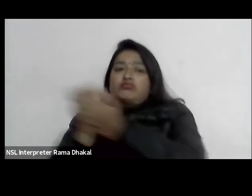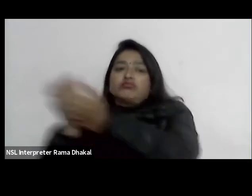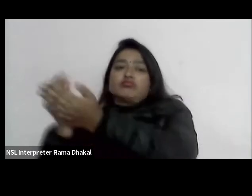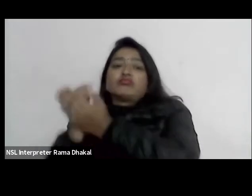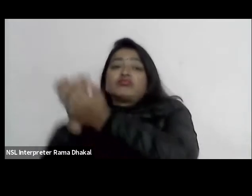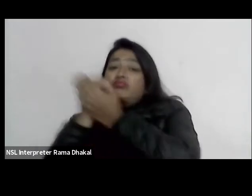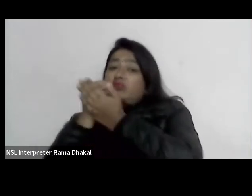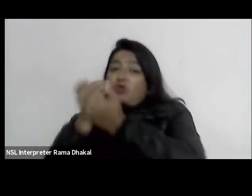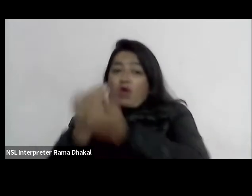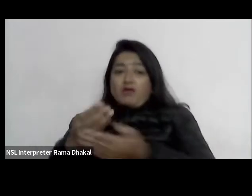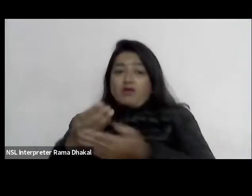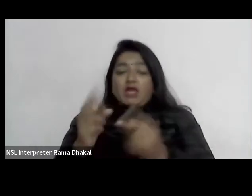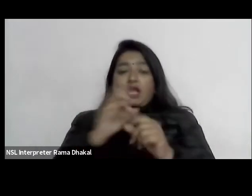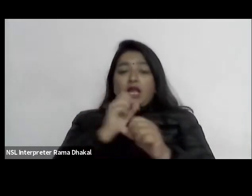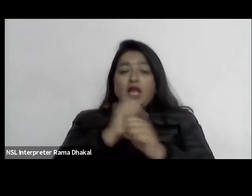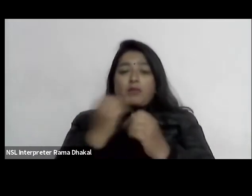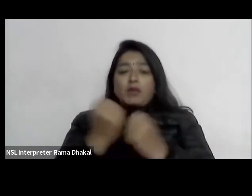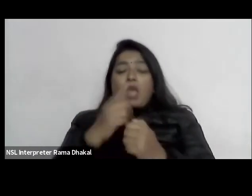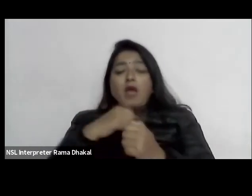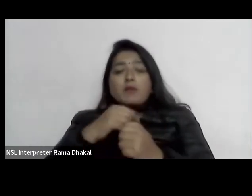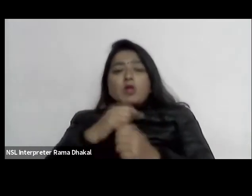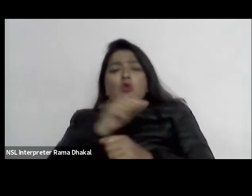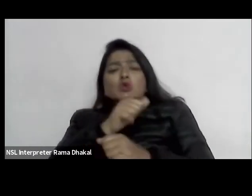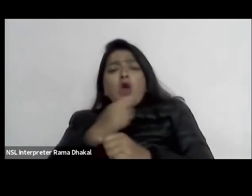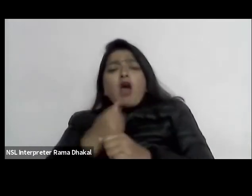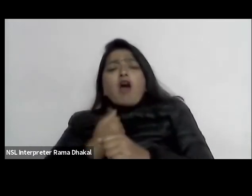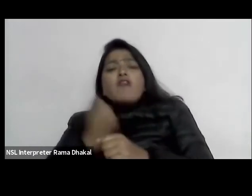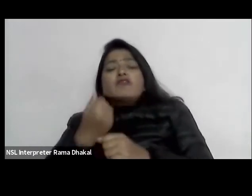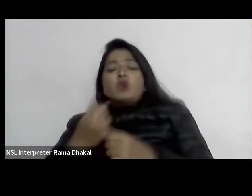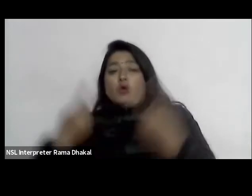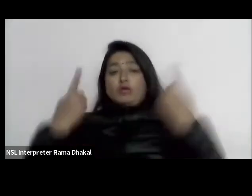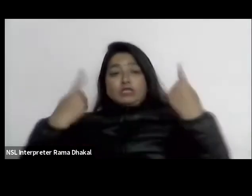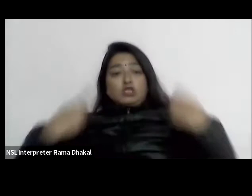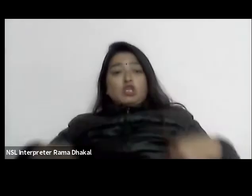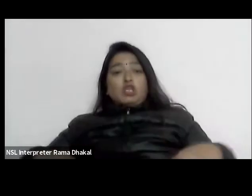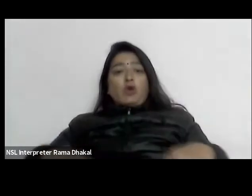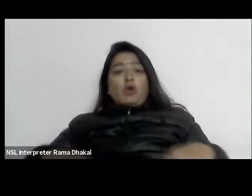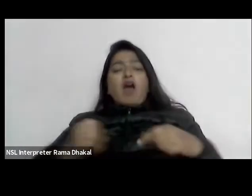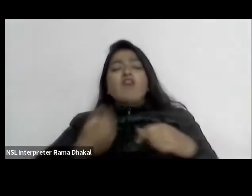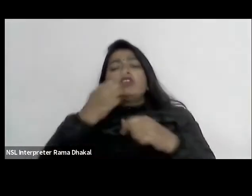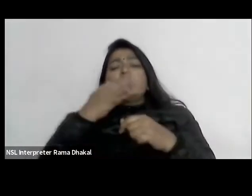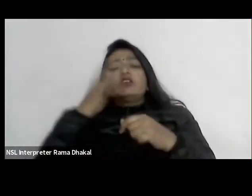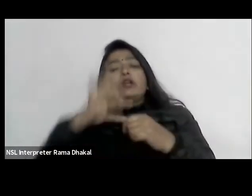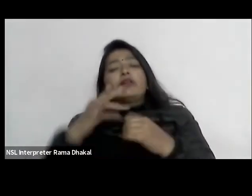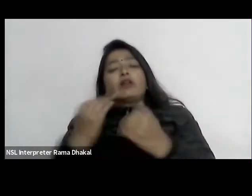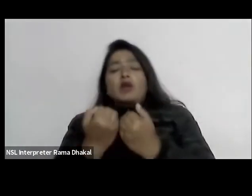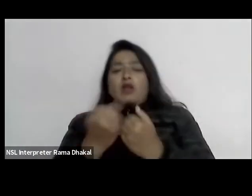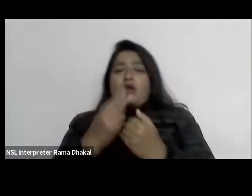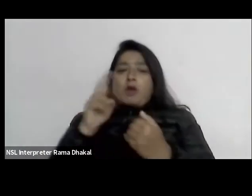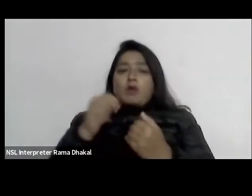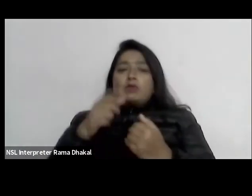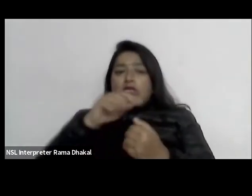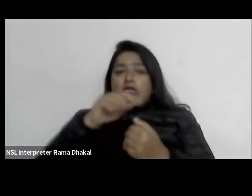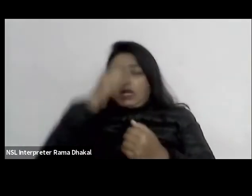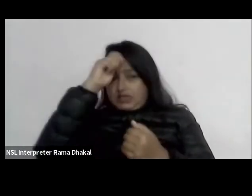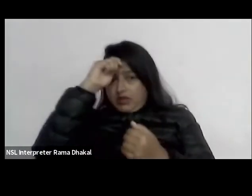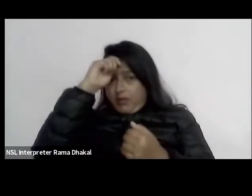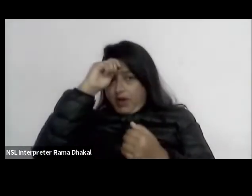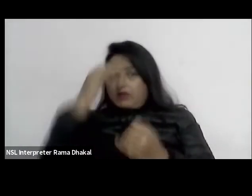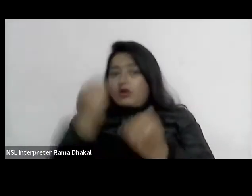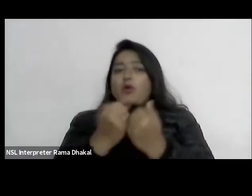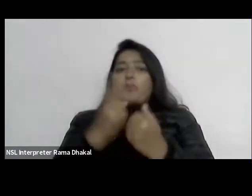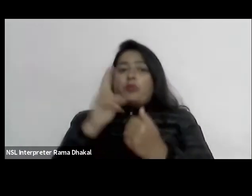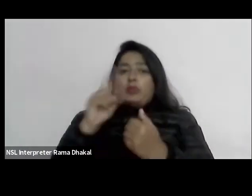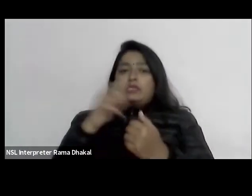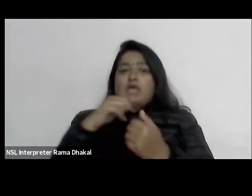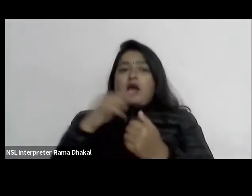we should respect the choice that women have with their bodies. But even in that, unless we change the macro system that emanates